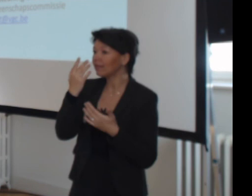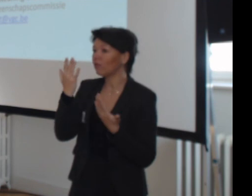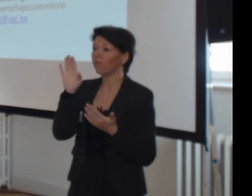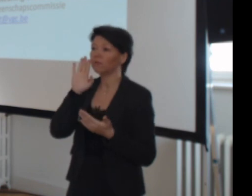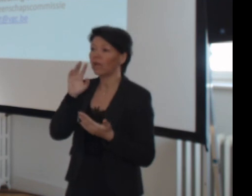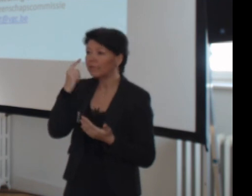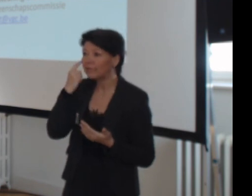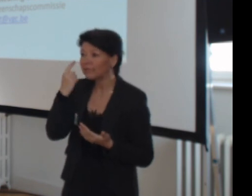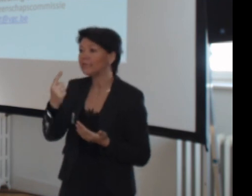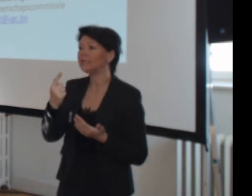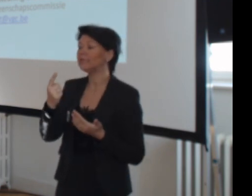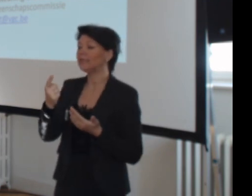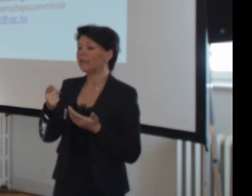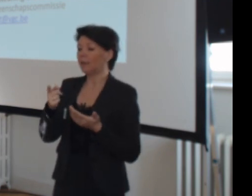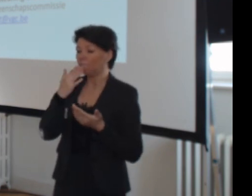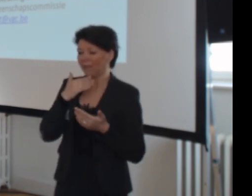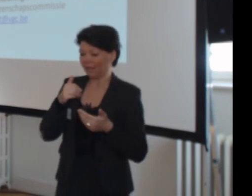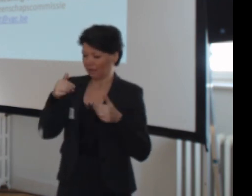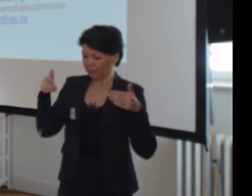resources.